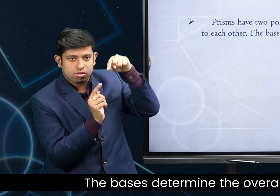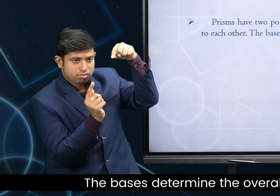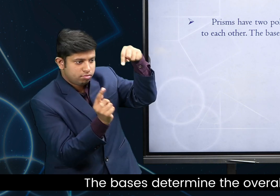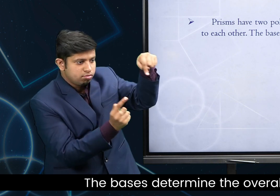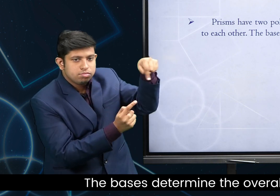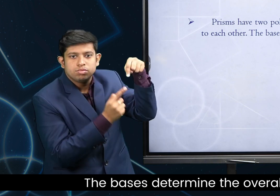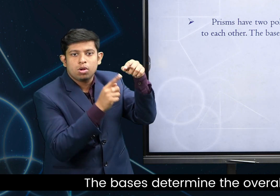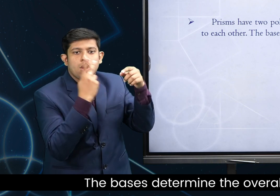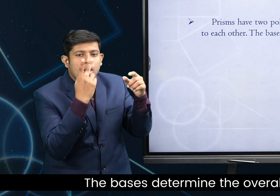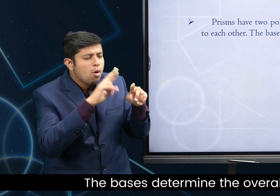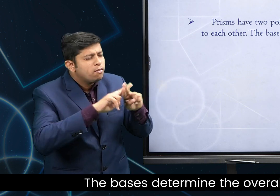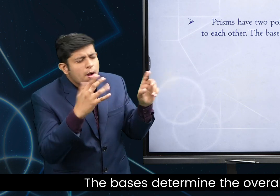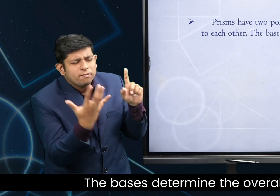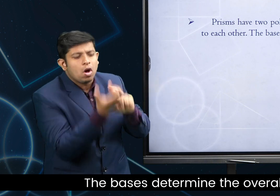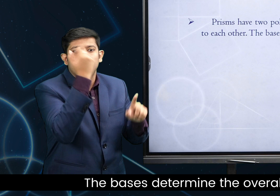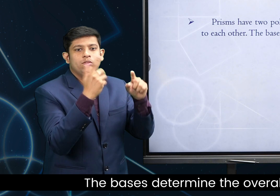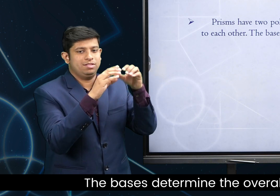The base determines the overall shape of the prism.